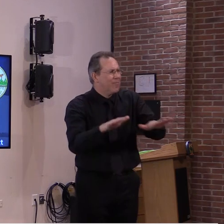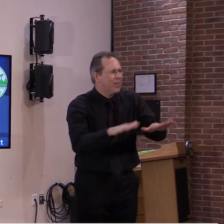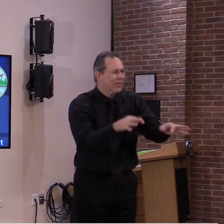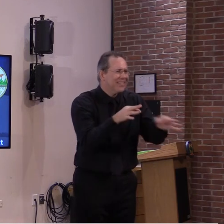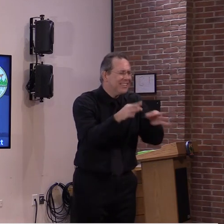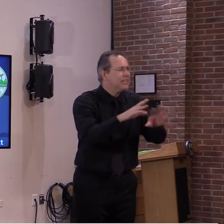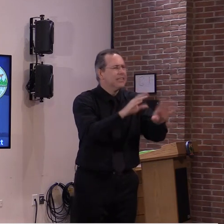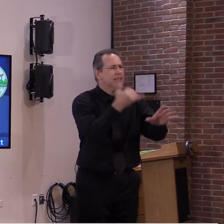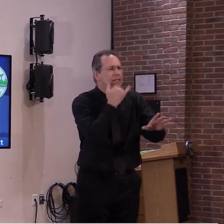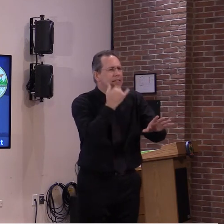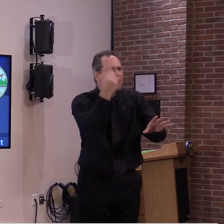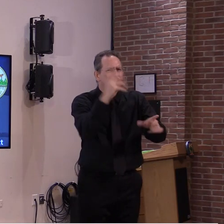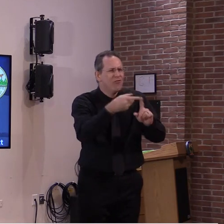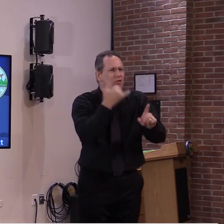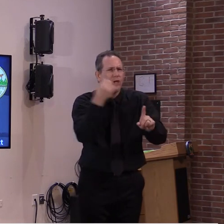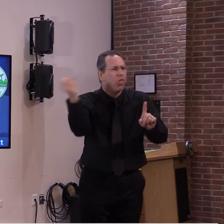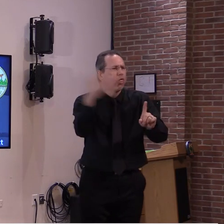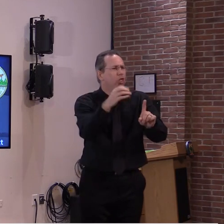out uncomfortable with.